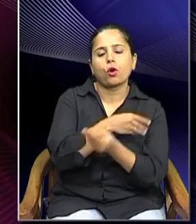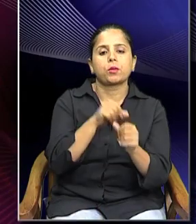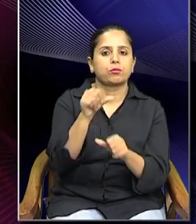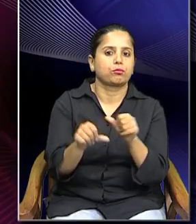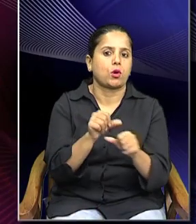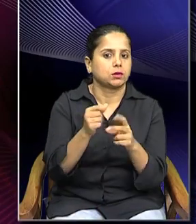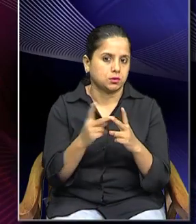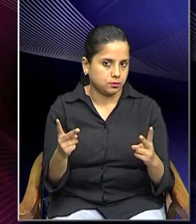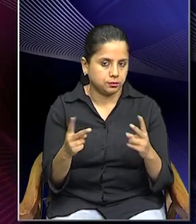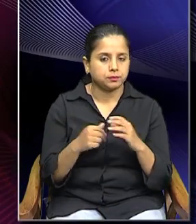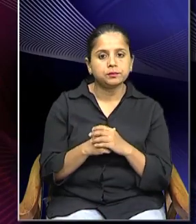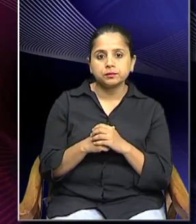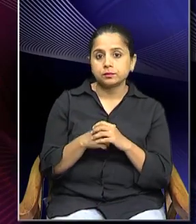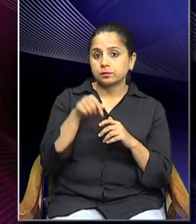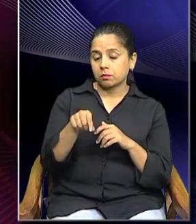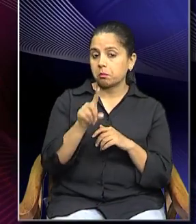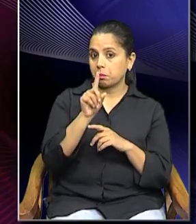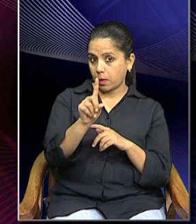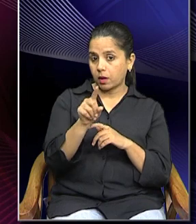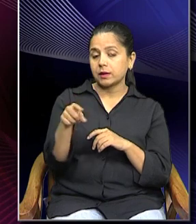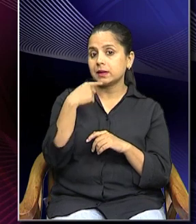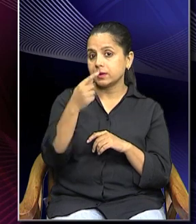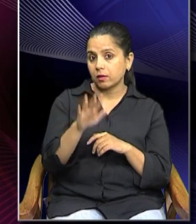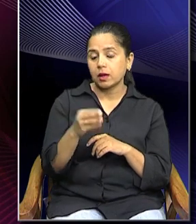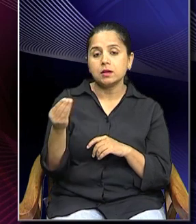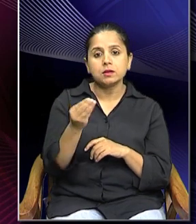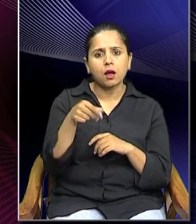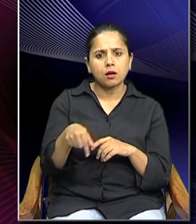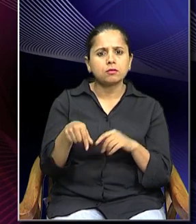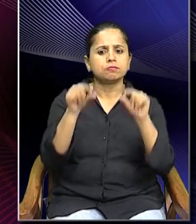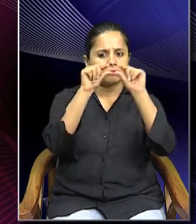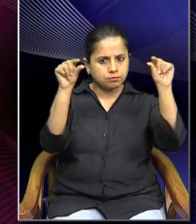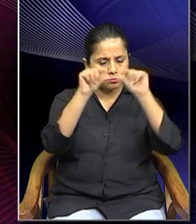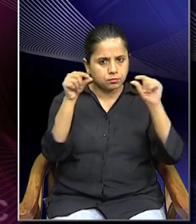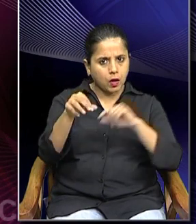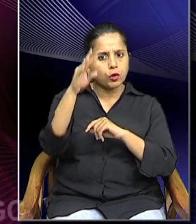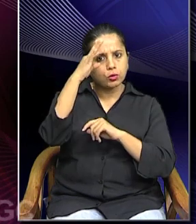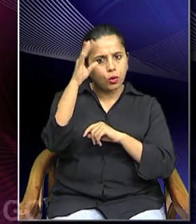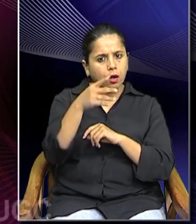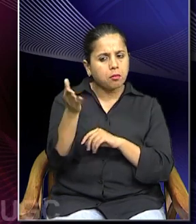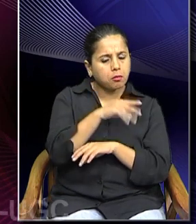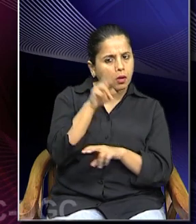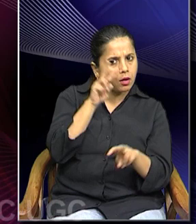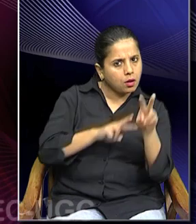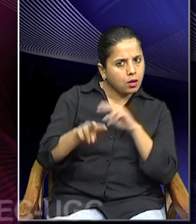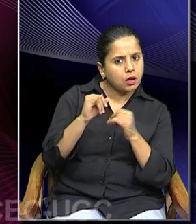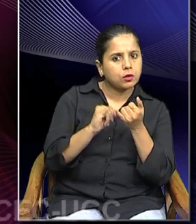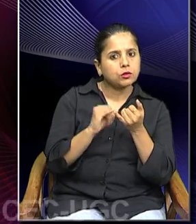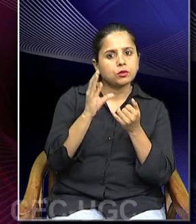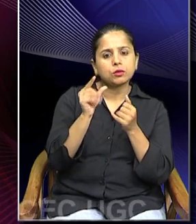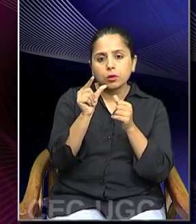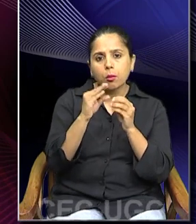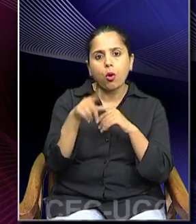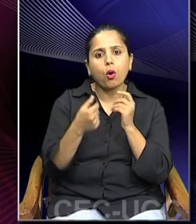process. Although it says some of the underlying theoretical assumption of the subordinate market